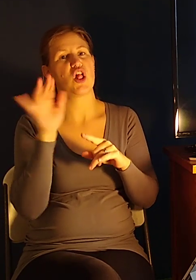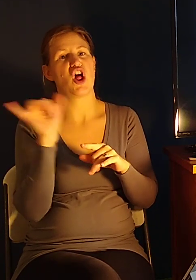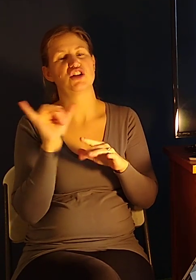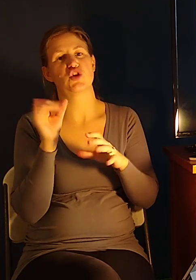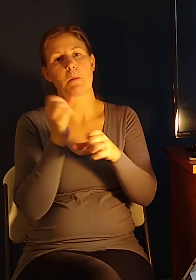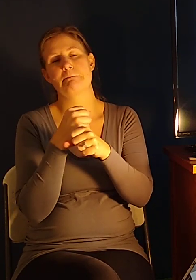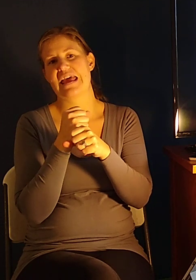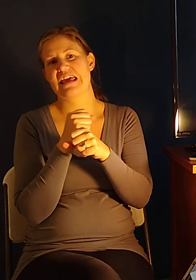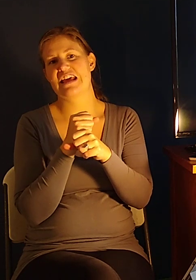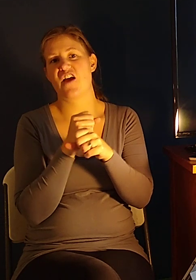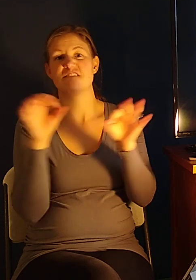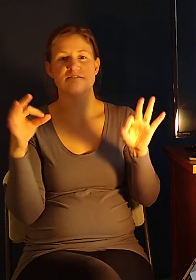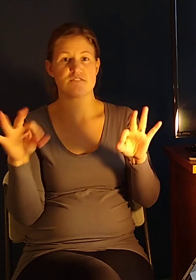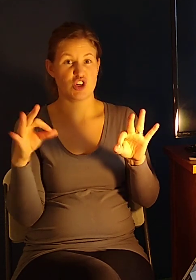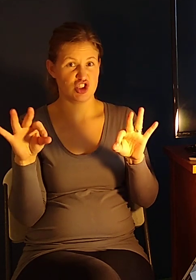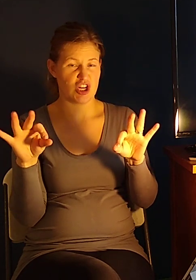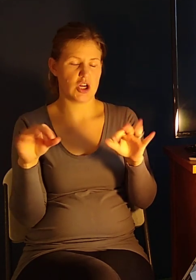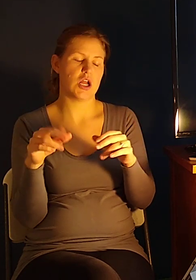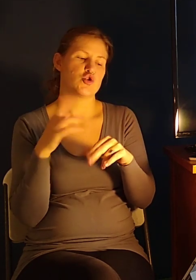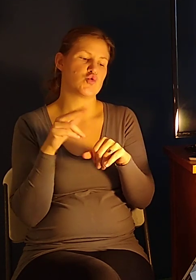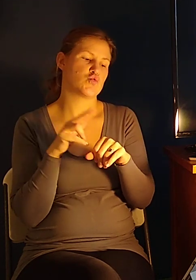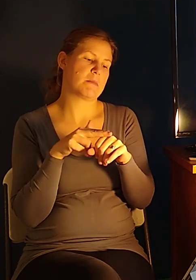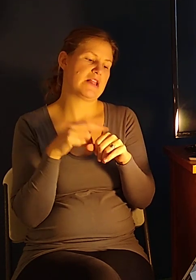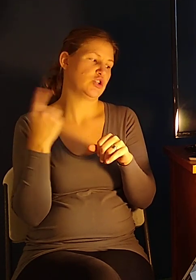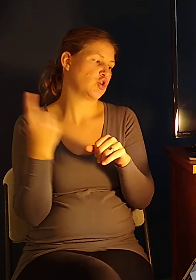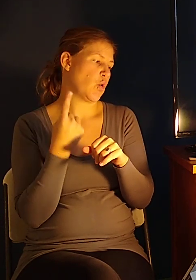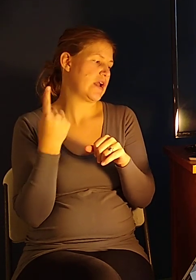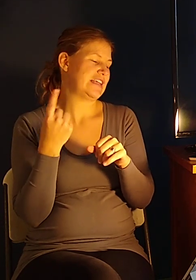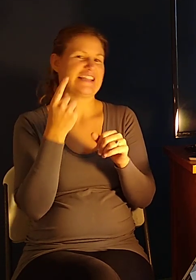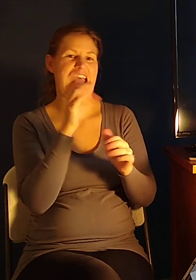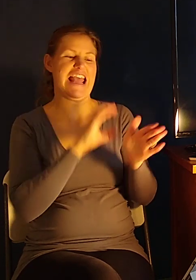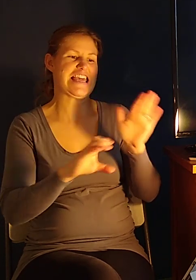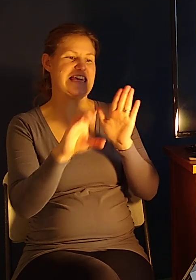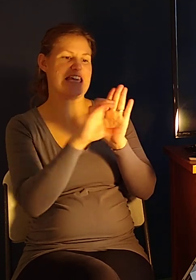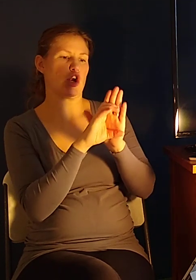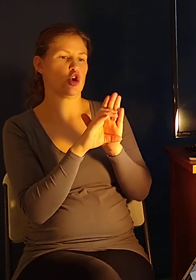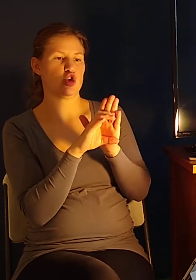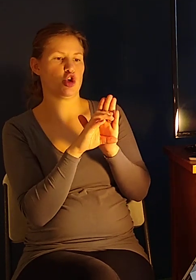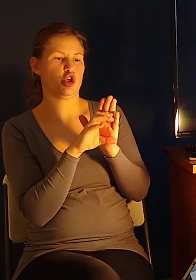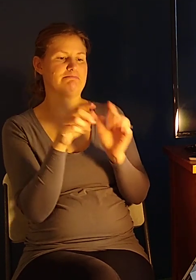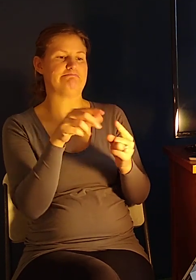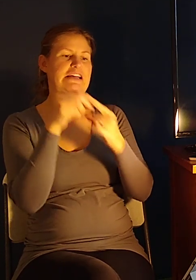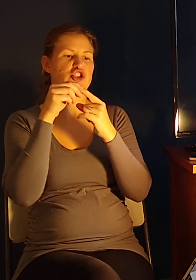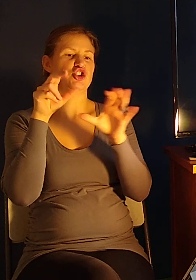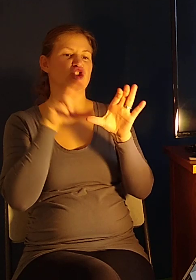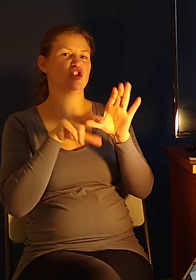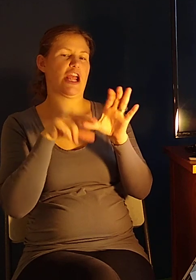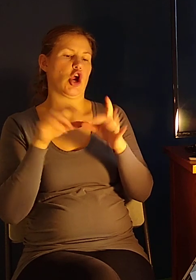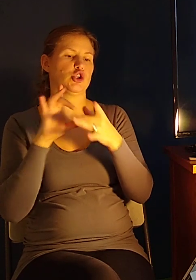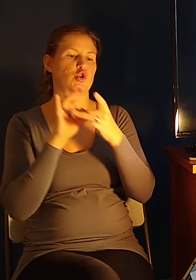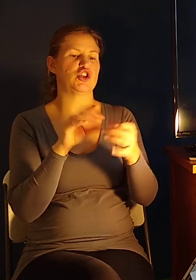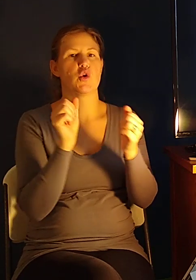create furniture, and usually there's always a characteristic chair that the architect